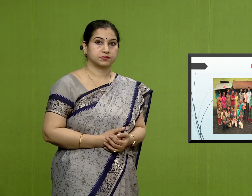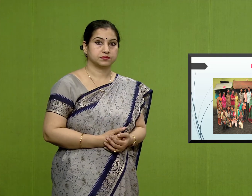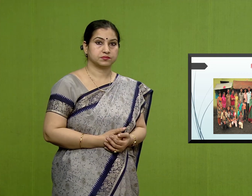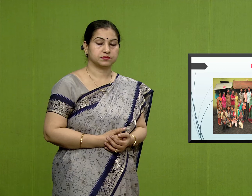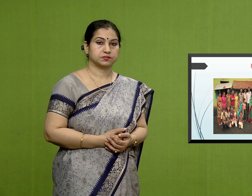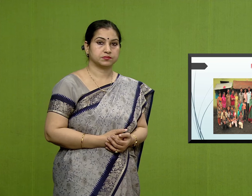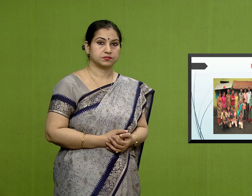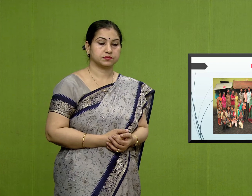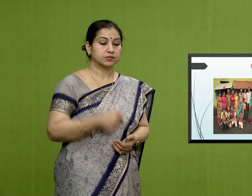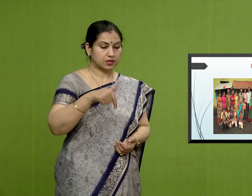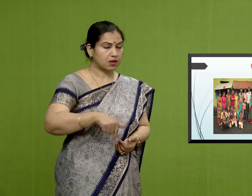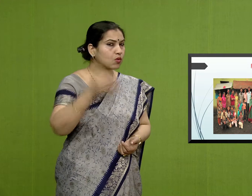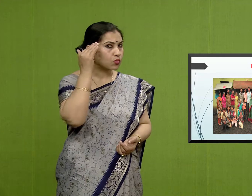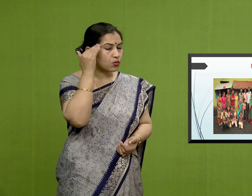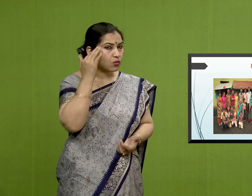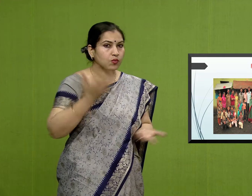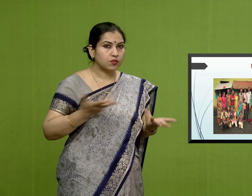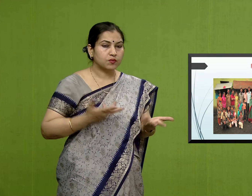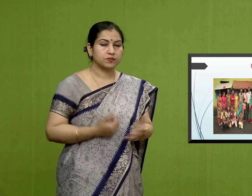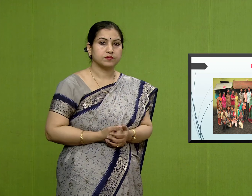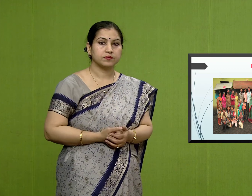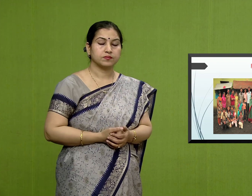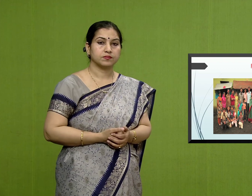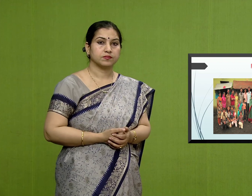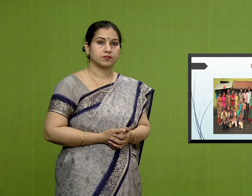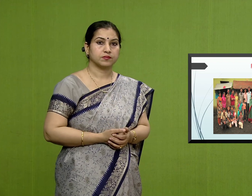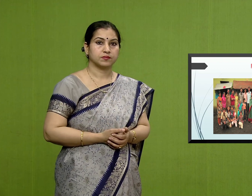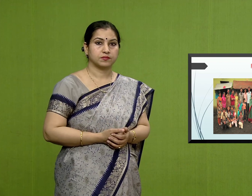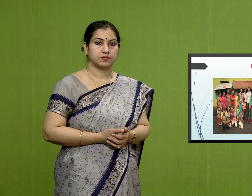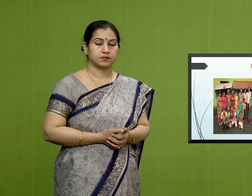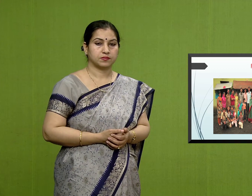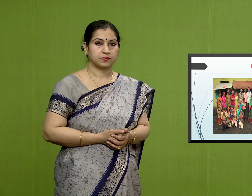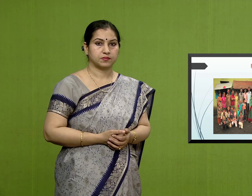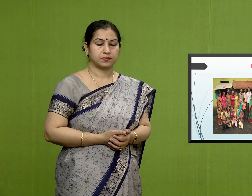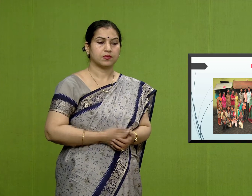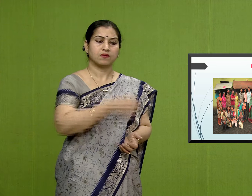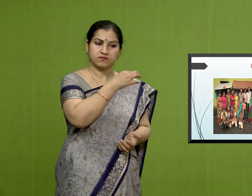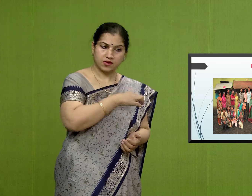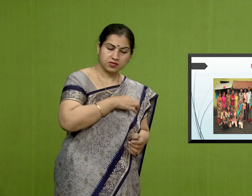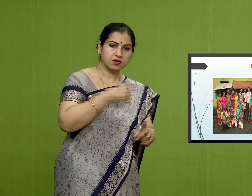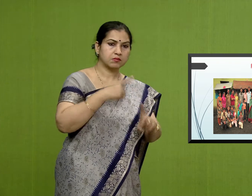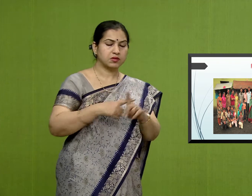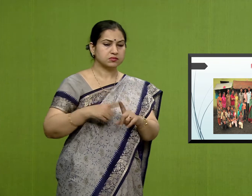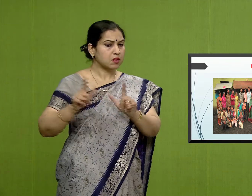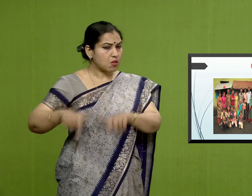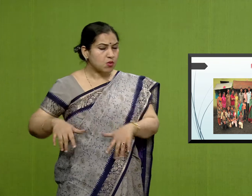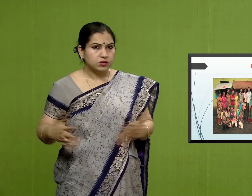Let us know the advantages and disadvantages of